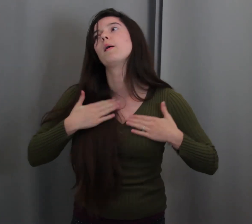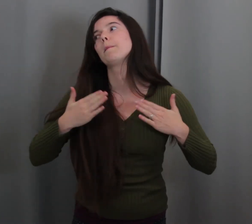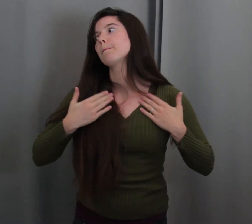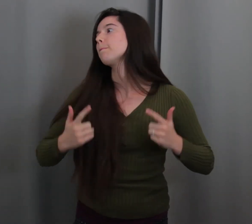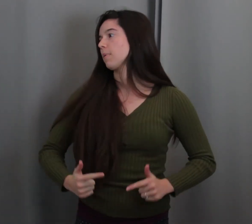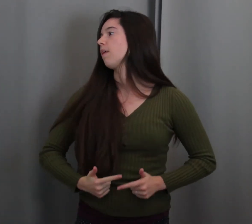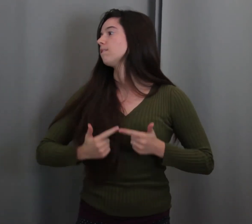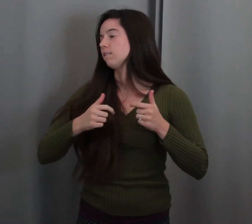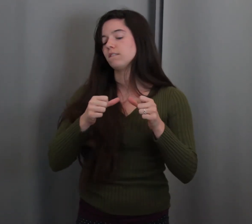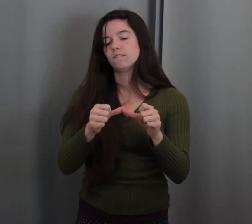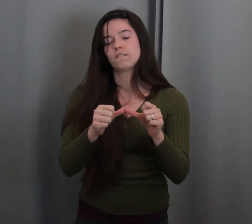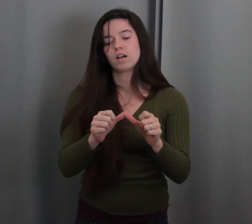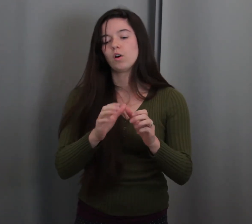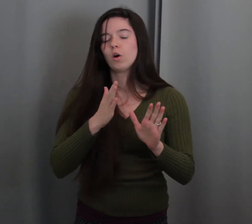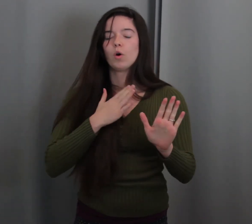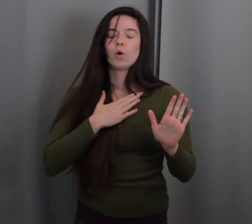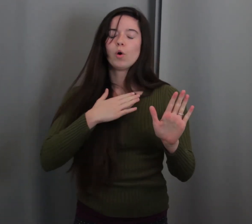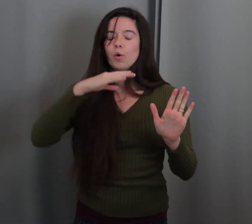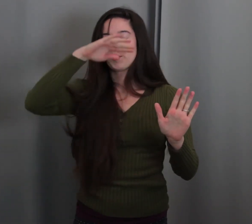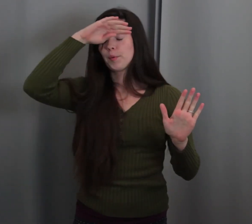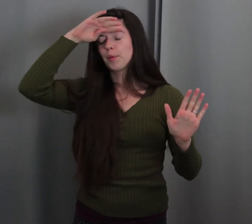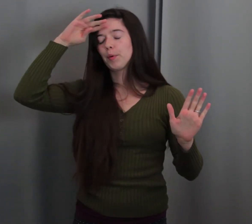a form of skin cancer.